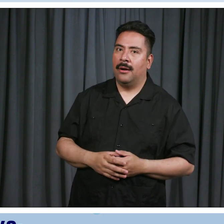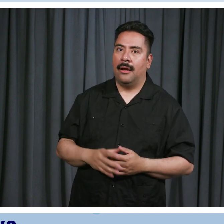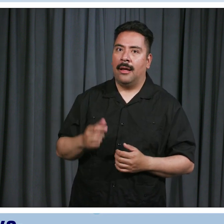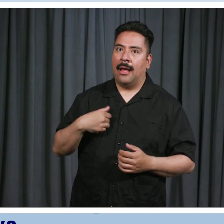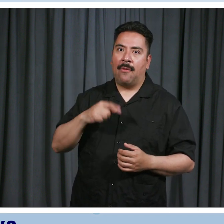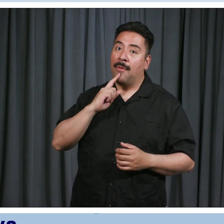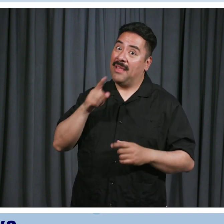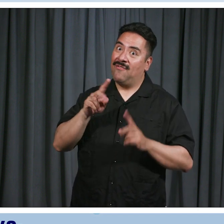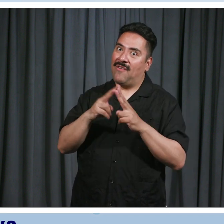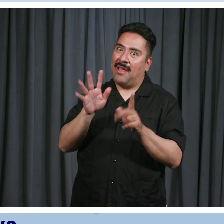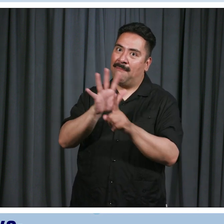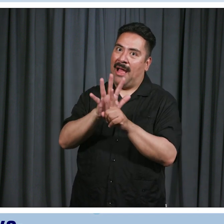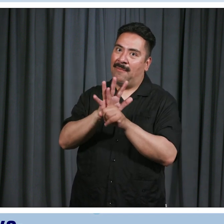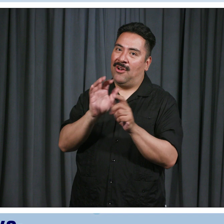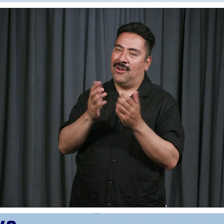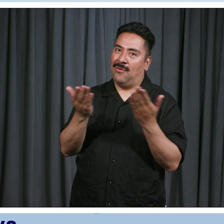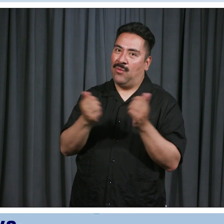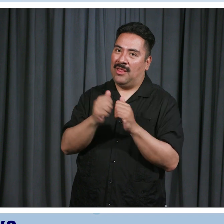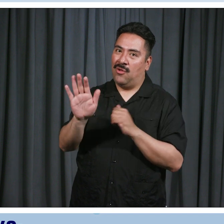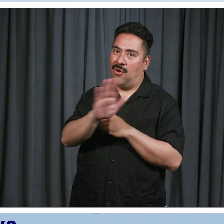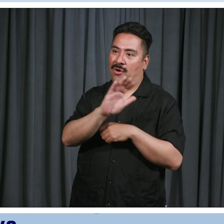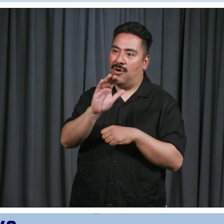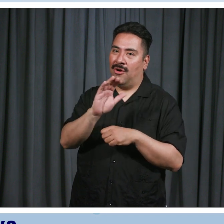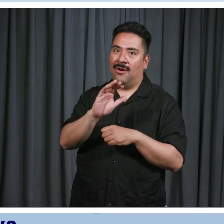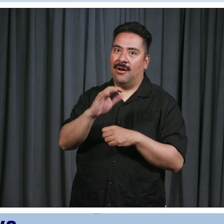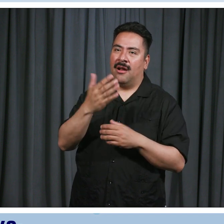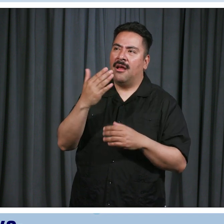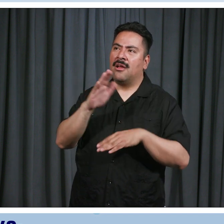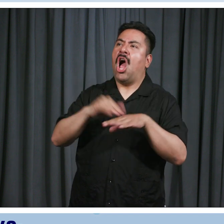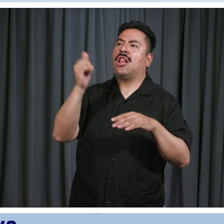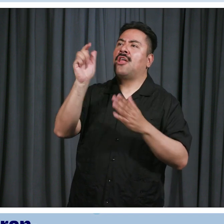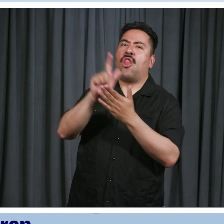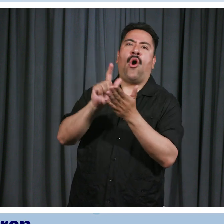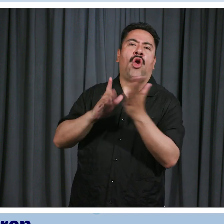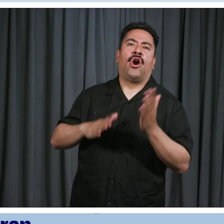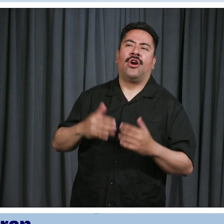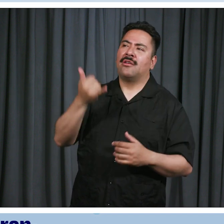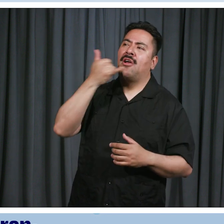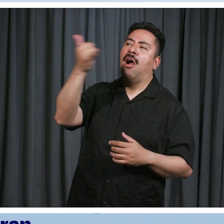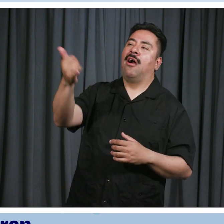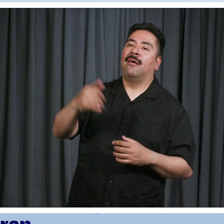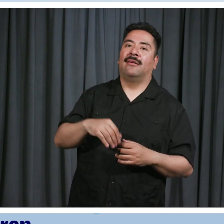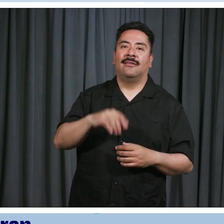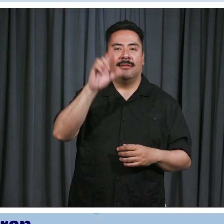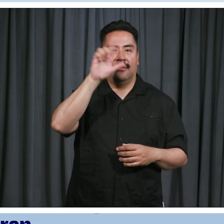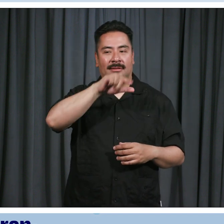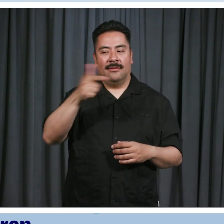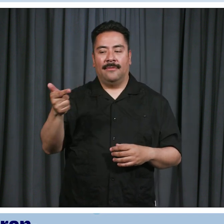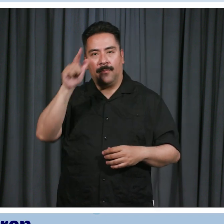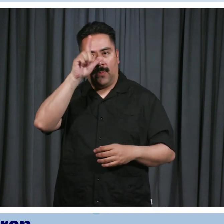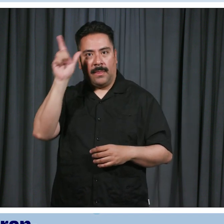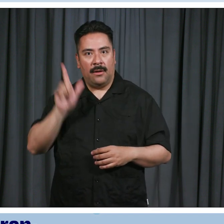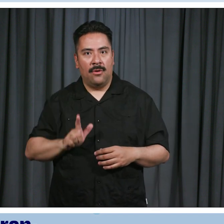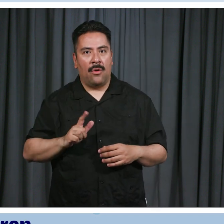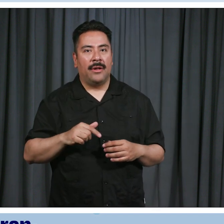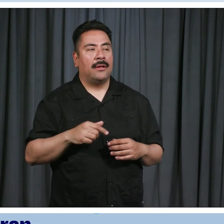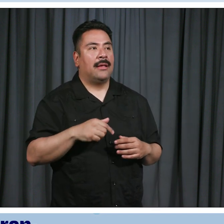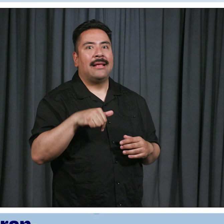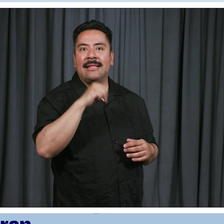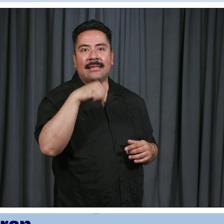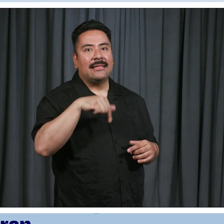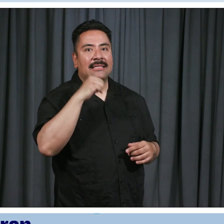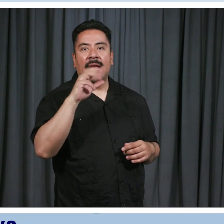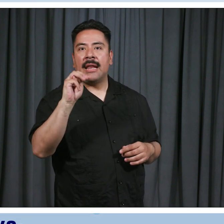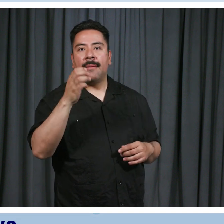going to be real popular with your call a lawyer, And also, this isn't like the